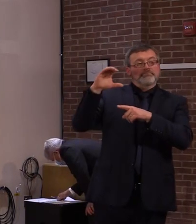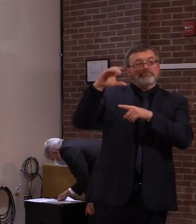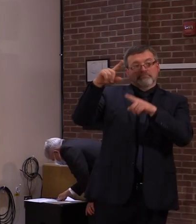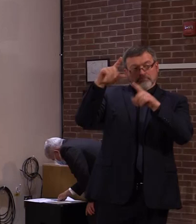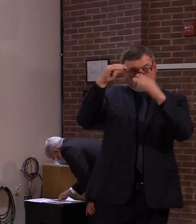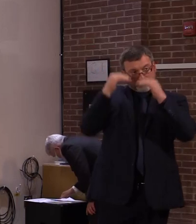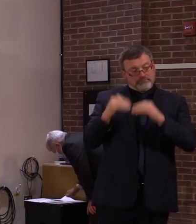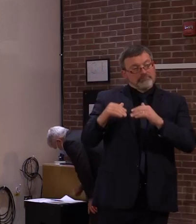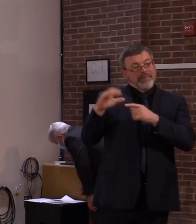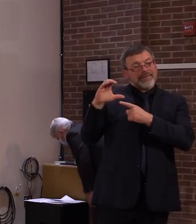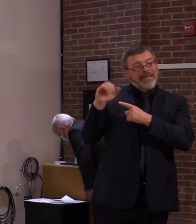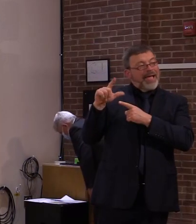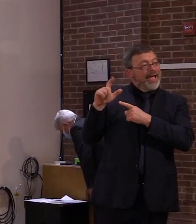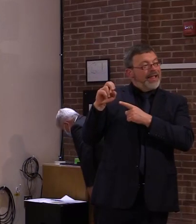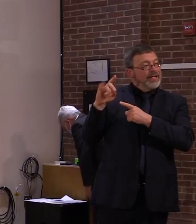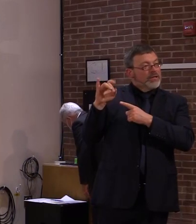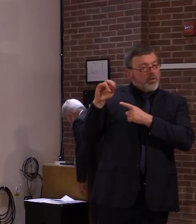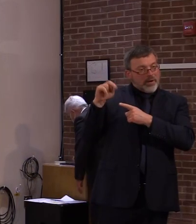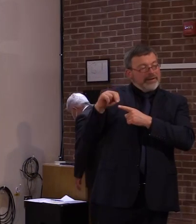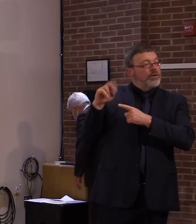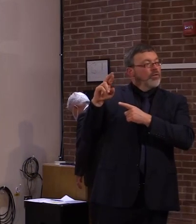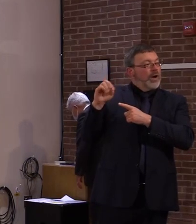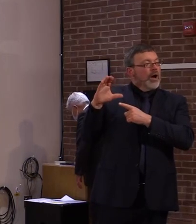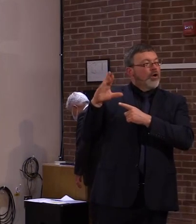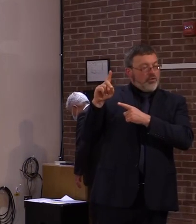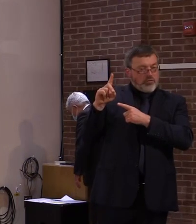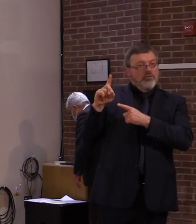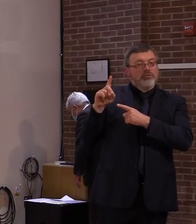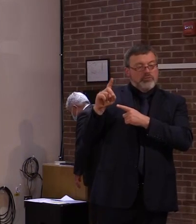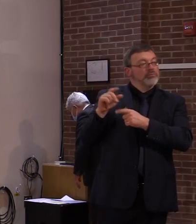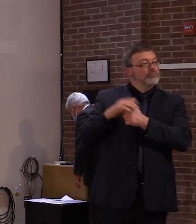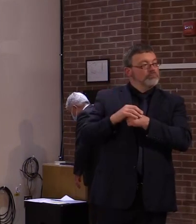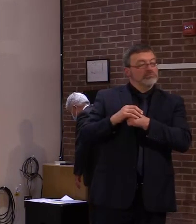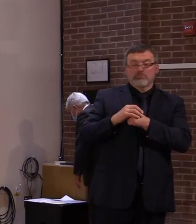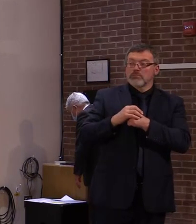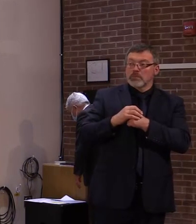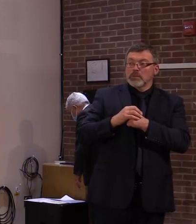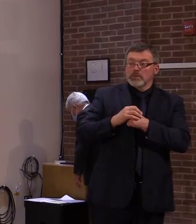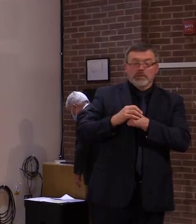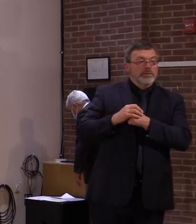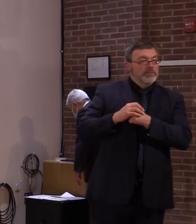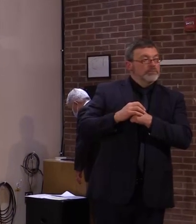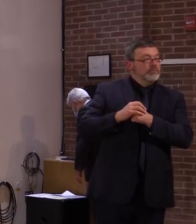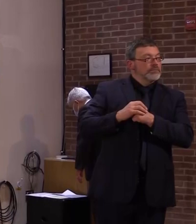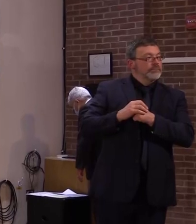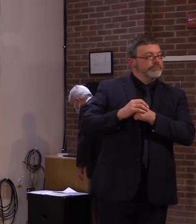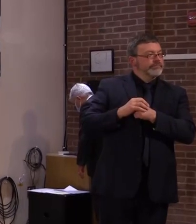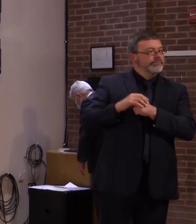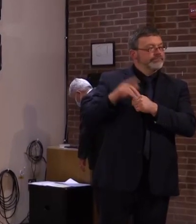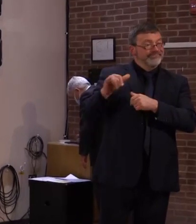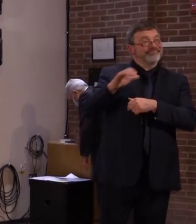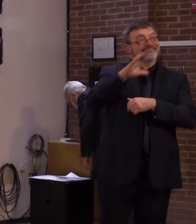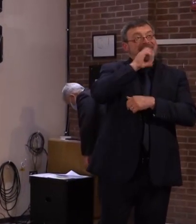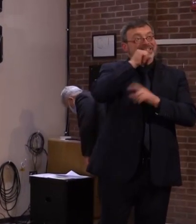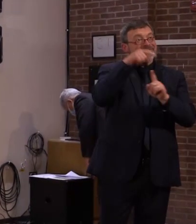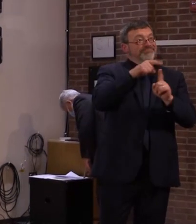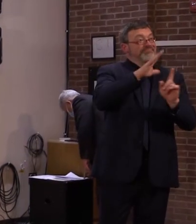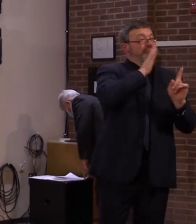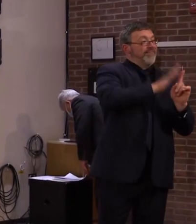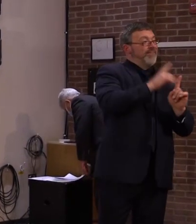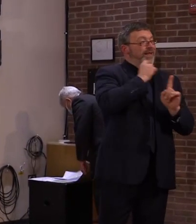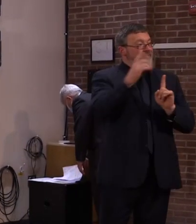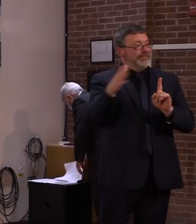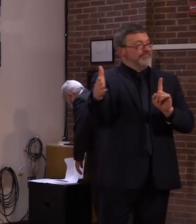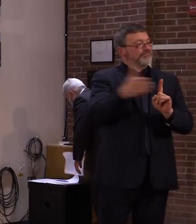Yes, good afternoon. Thank you. For Secretary Smith, you cited a percentage of the 5 to 11-year-old population that had either